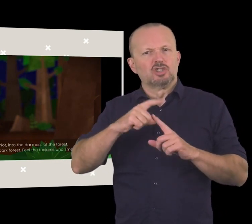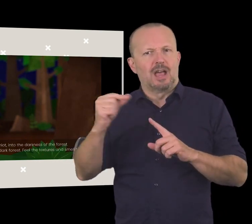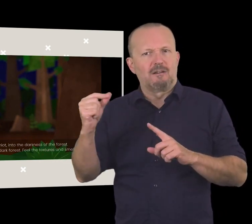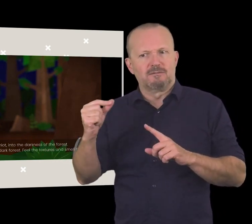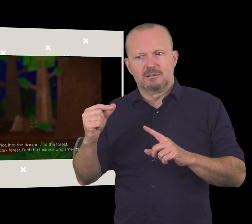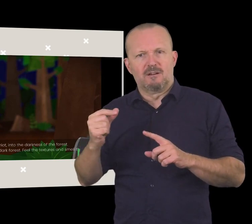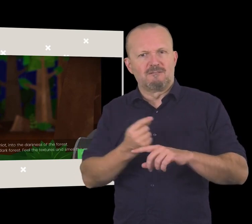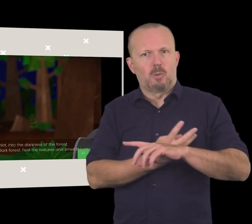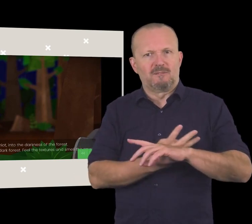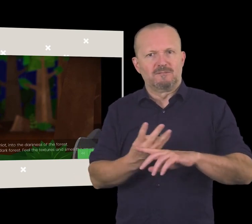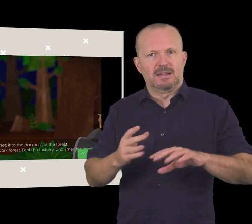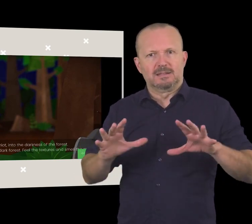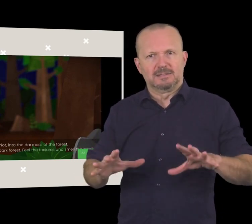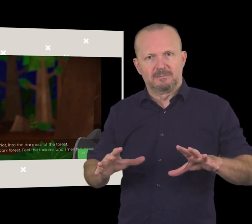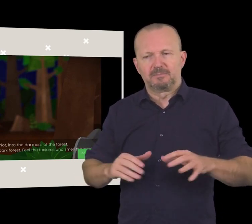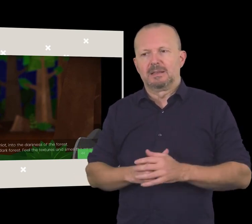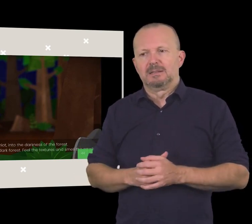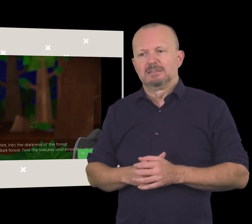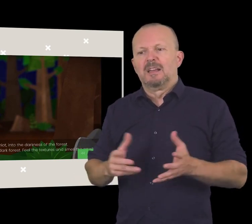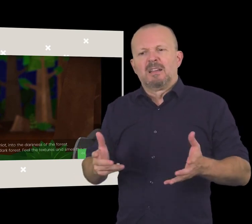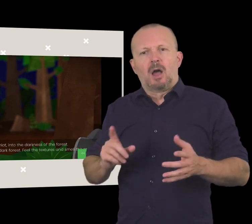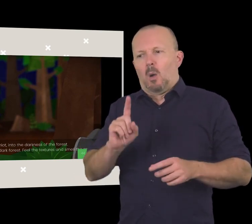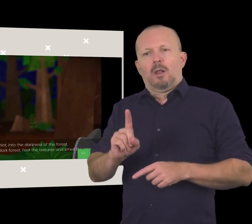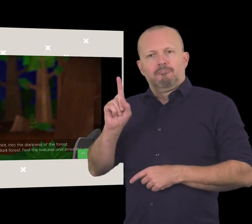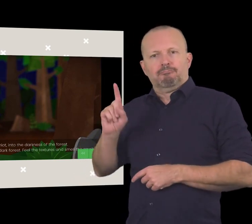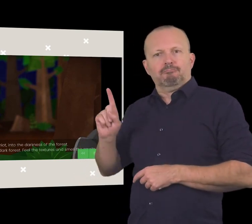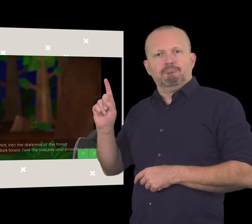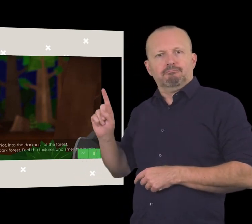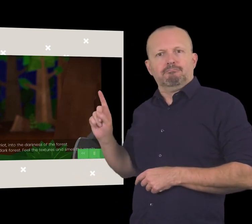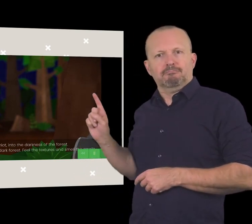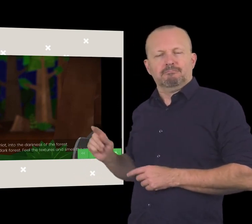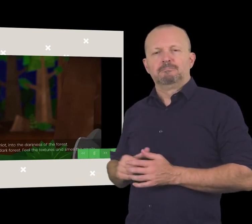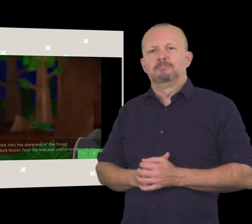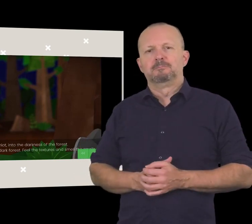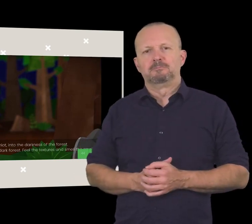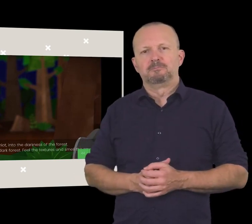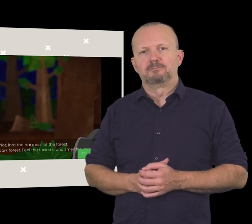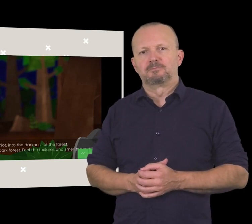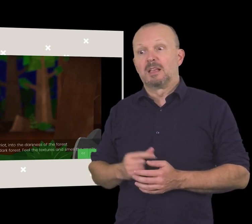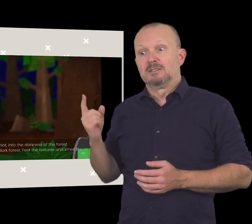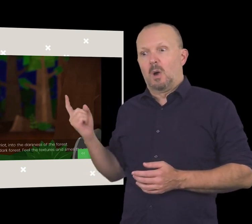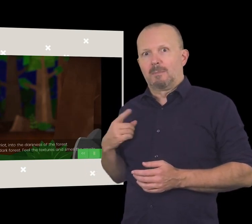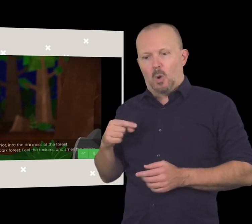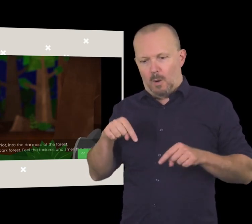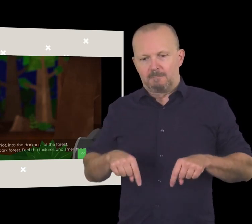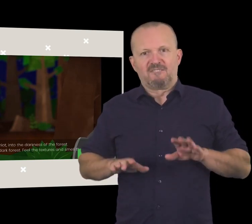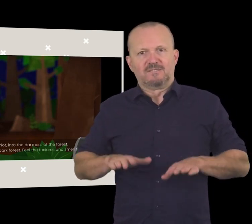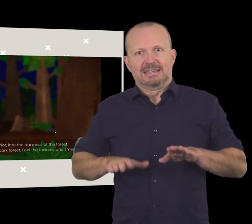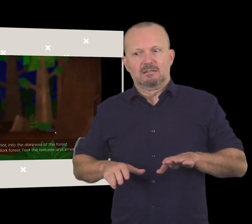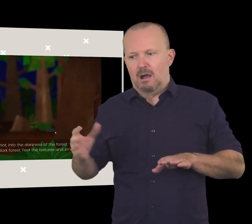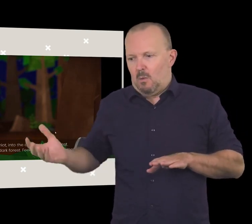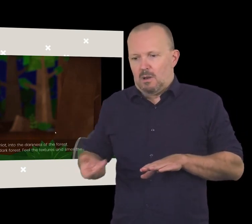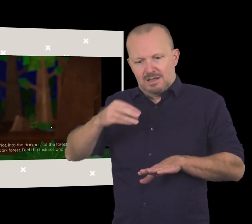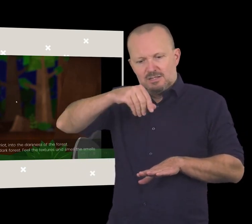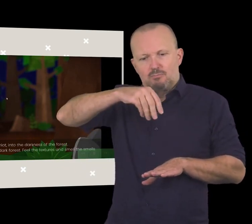here from the meadows. And I'm also going to go and take it over here, and I'm going to